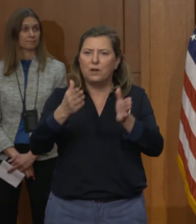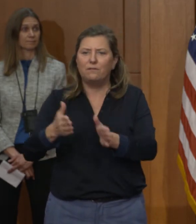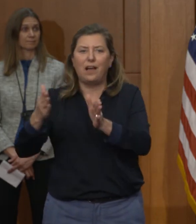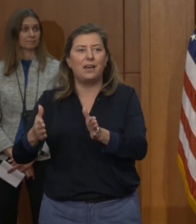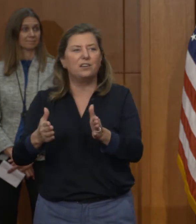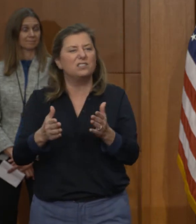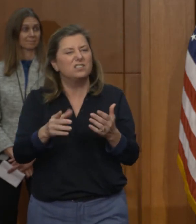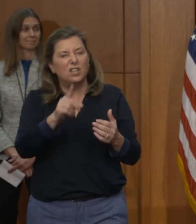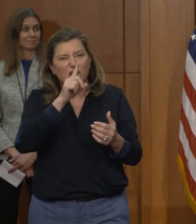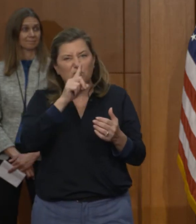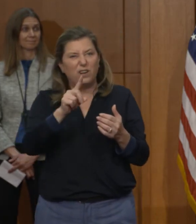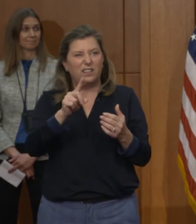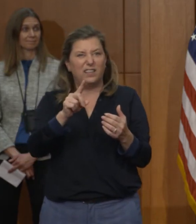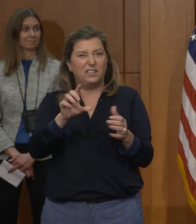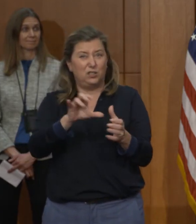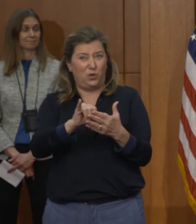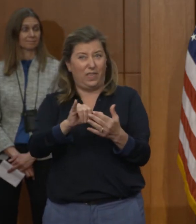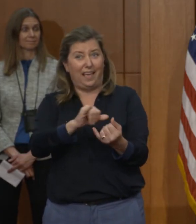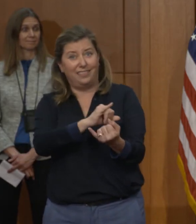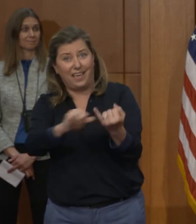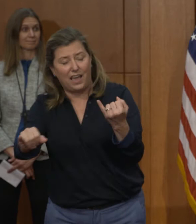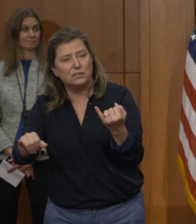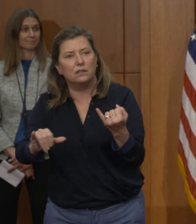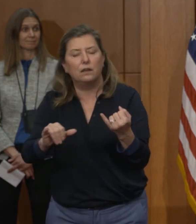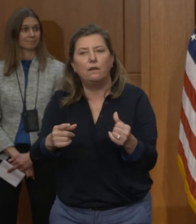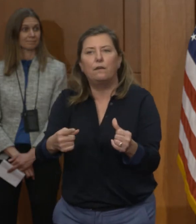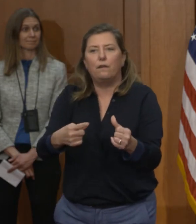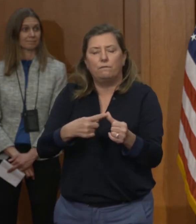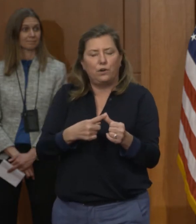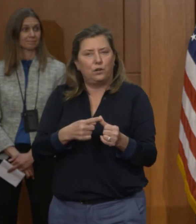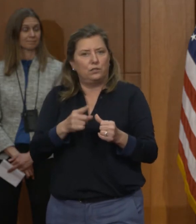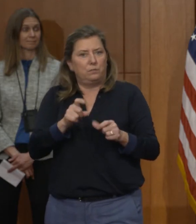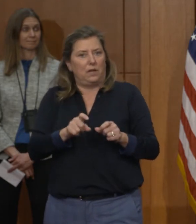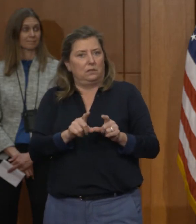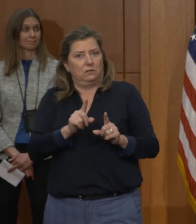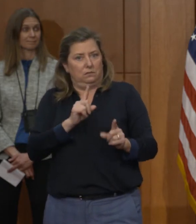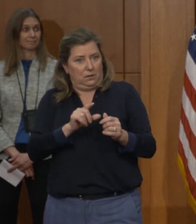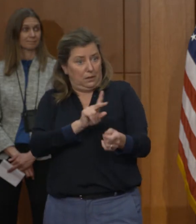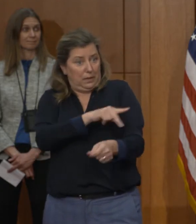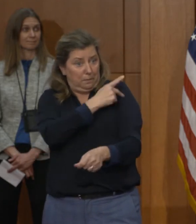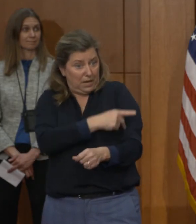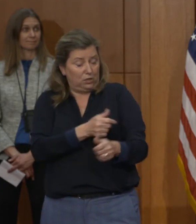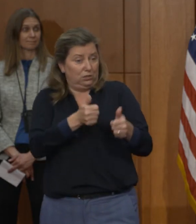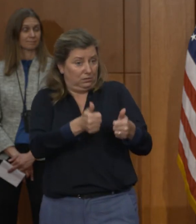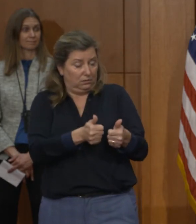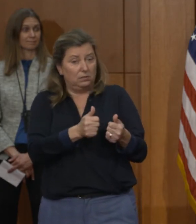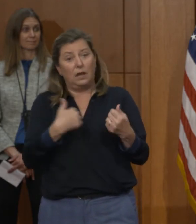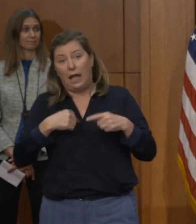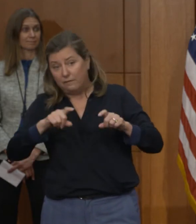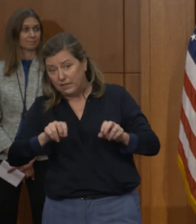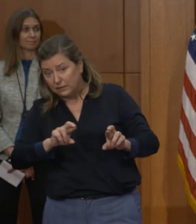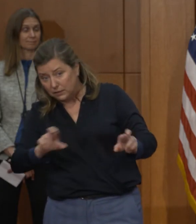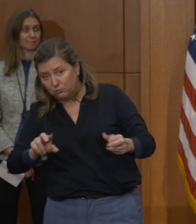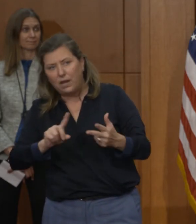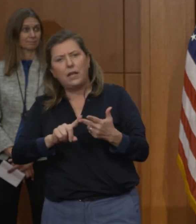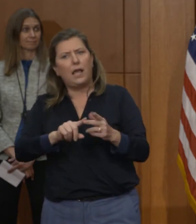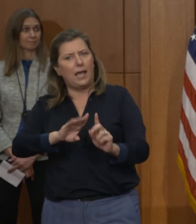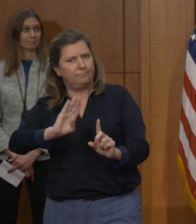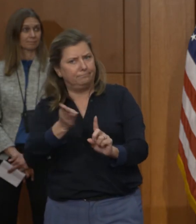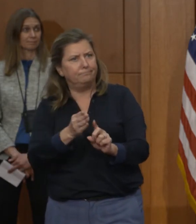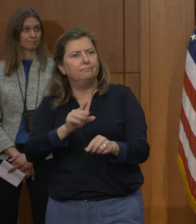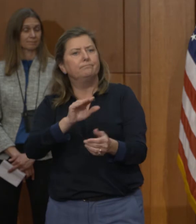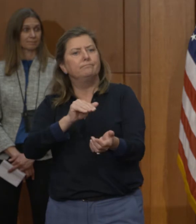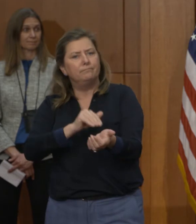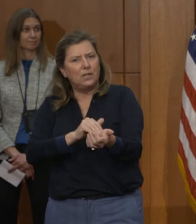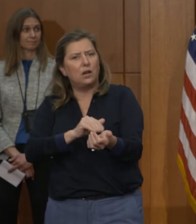last mile, it's really the first mile, getting the patient, having the testing availability there, and getting our providers to do that